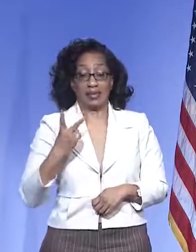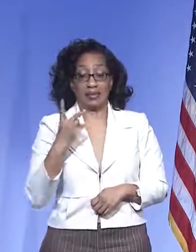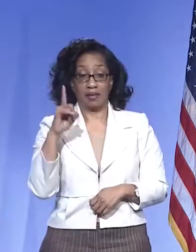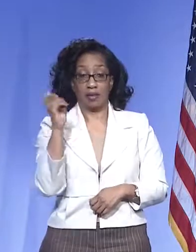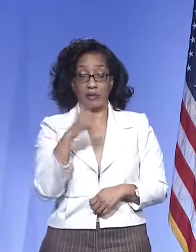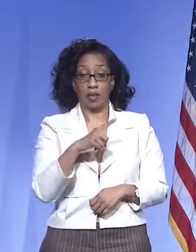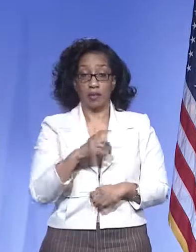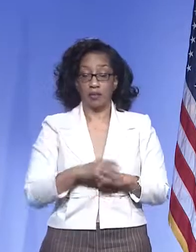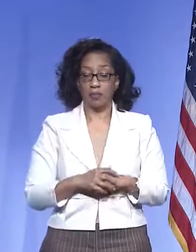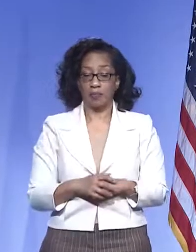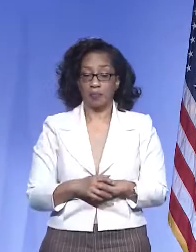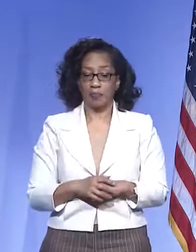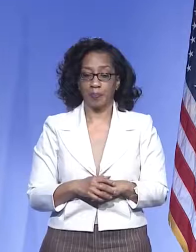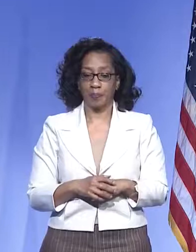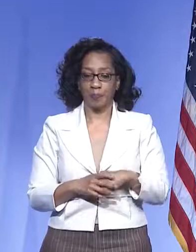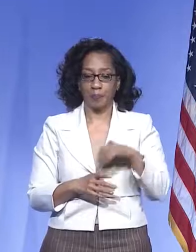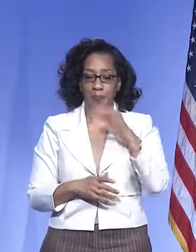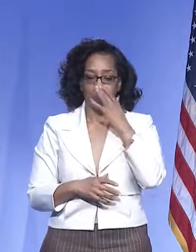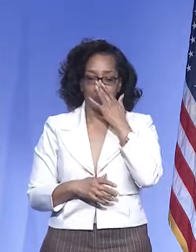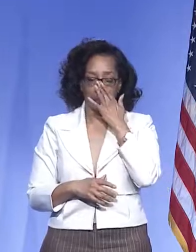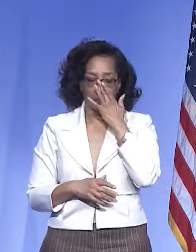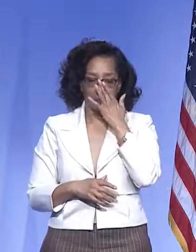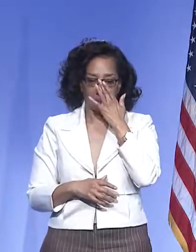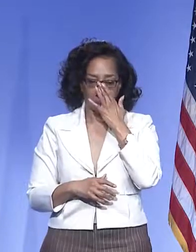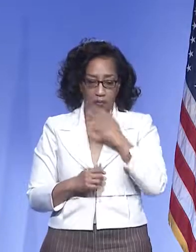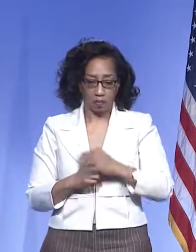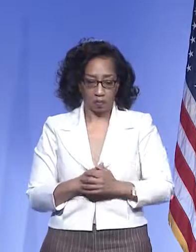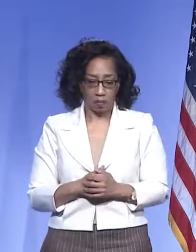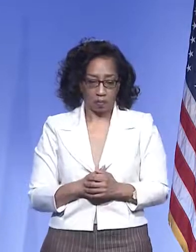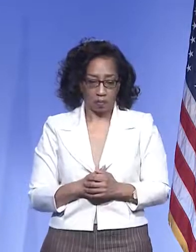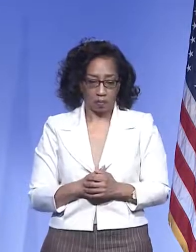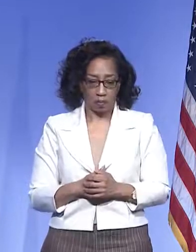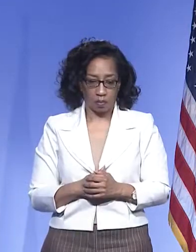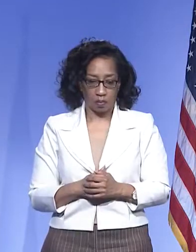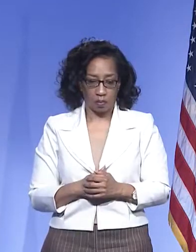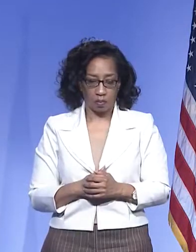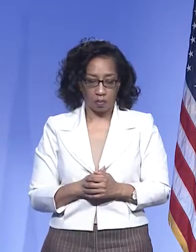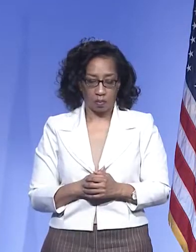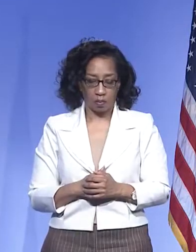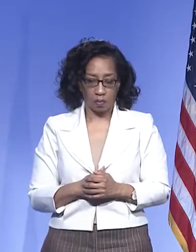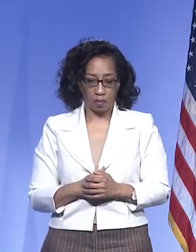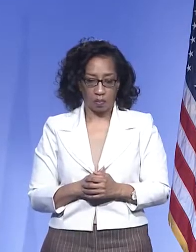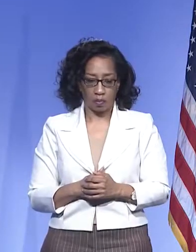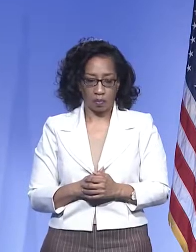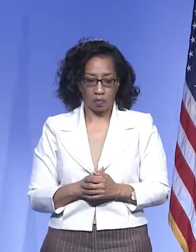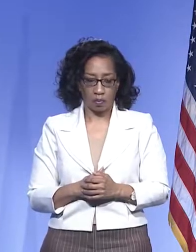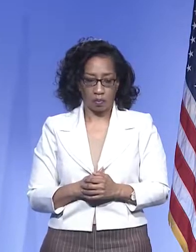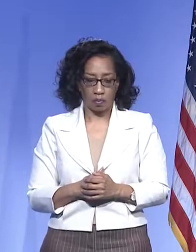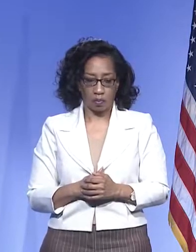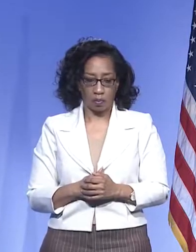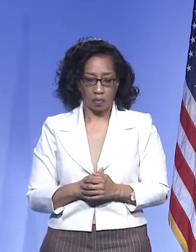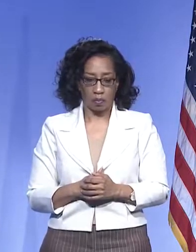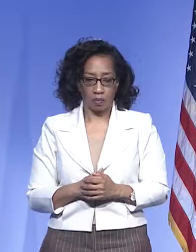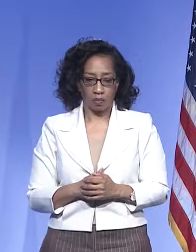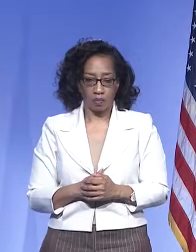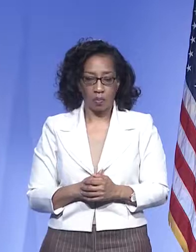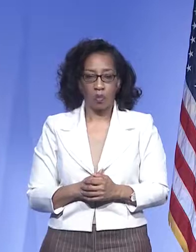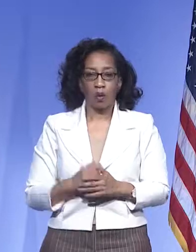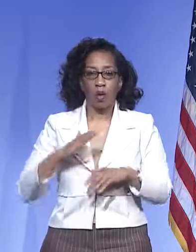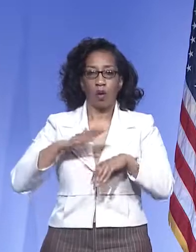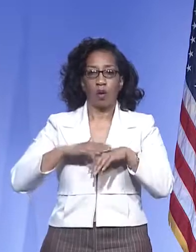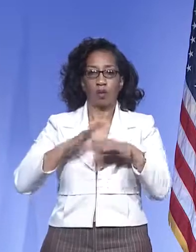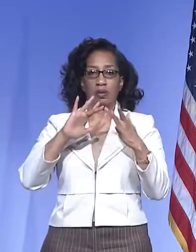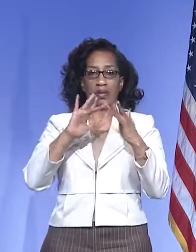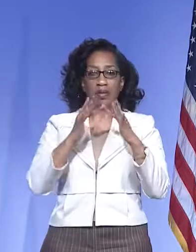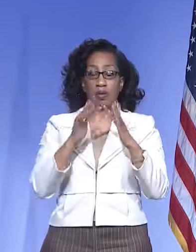kind of ahead of the Friday opening of these appointments, have there been any extra safeguards in place in terms of the sign-up genius,